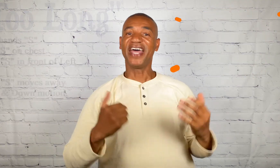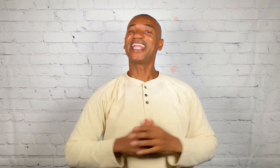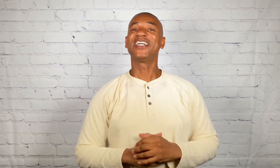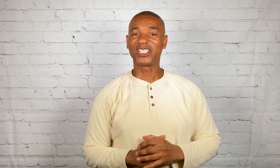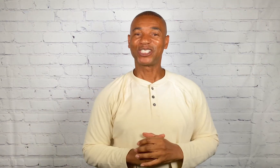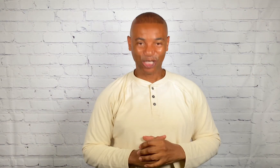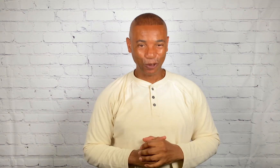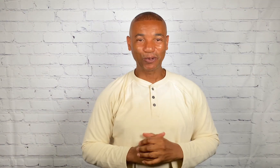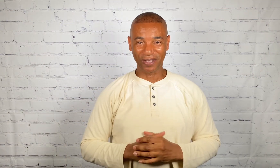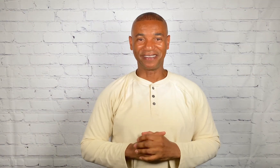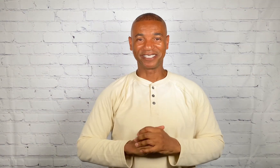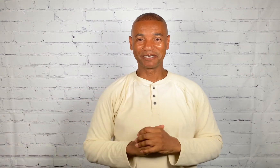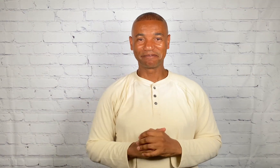That is too long.